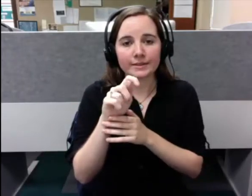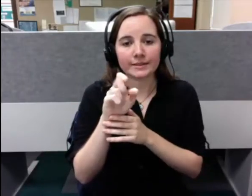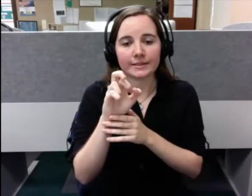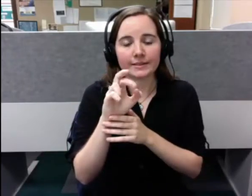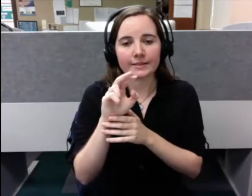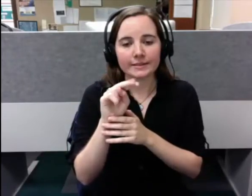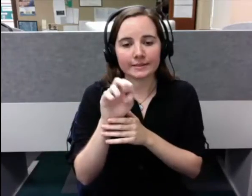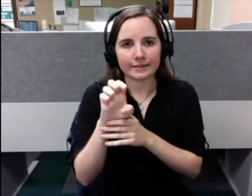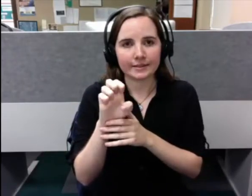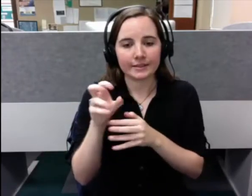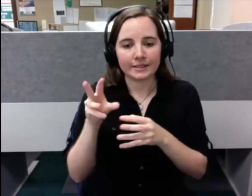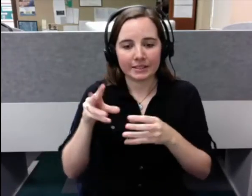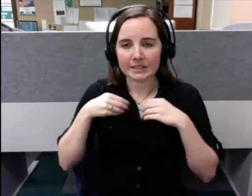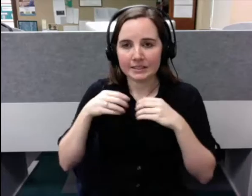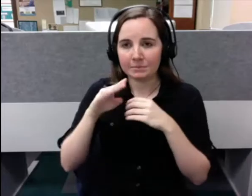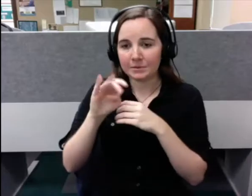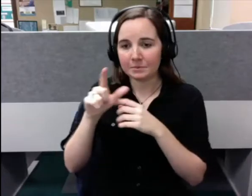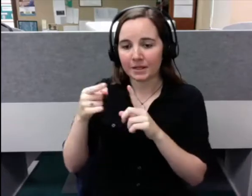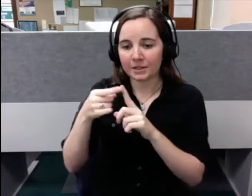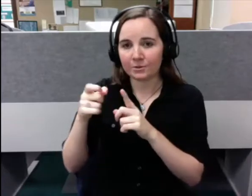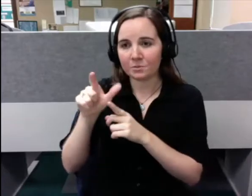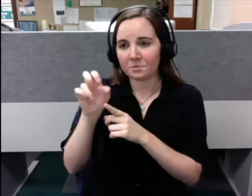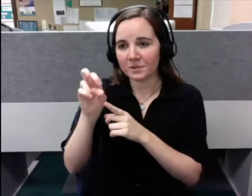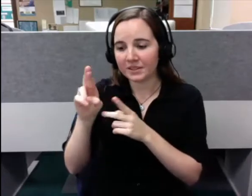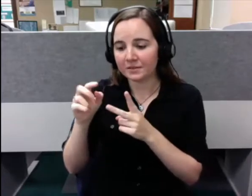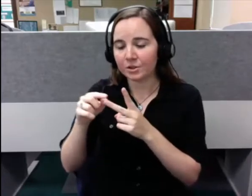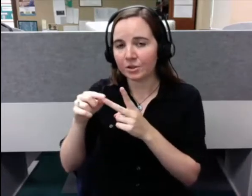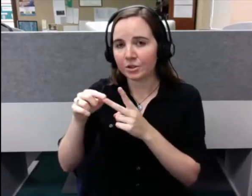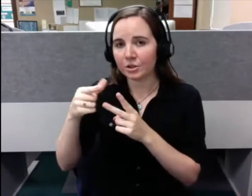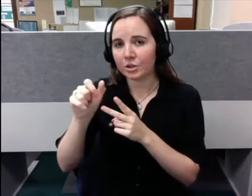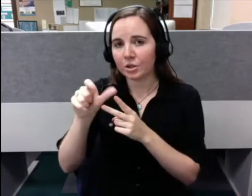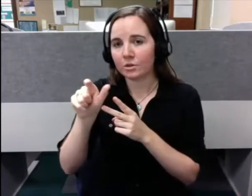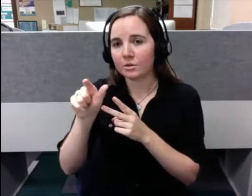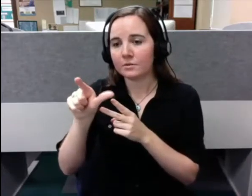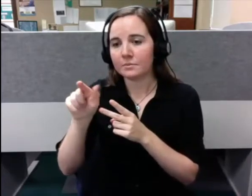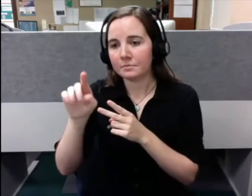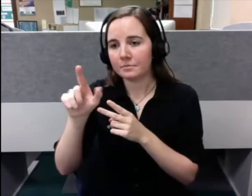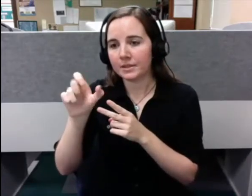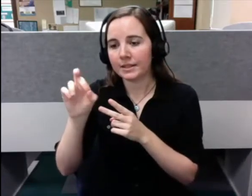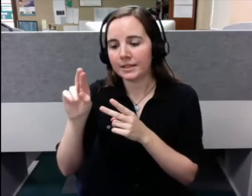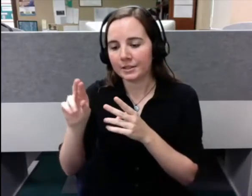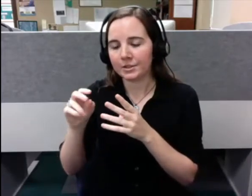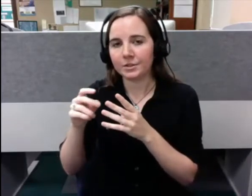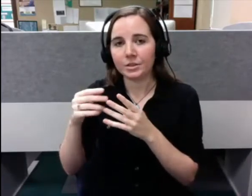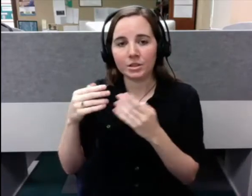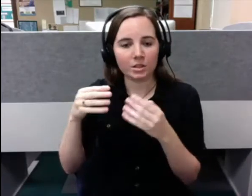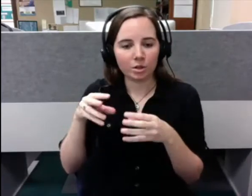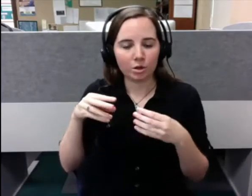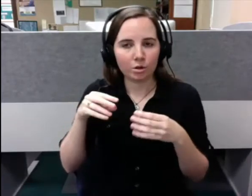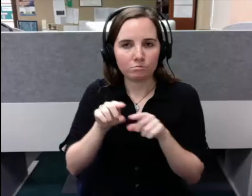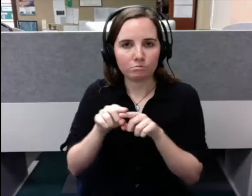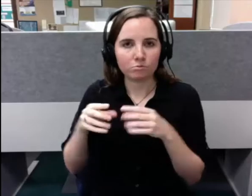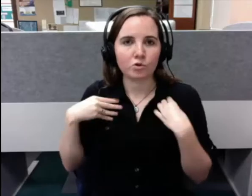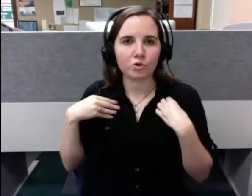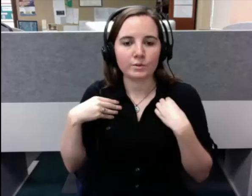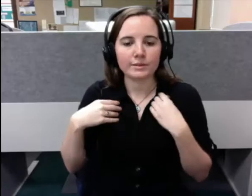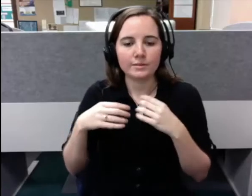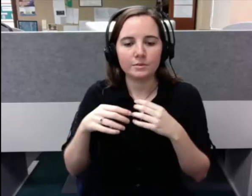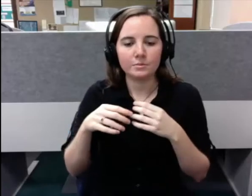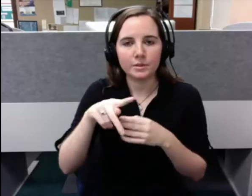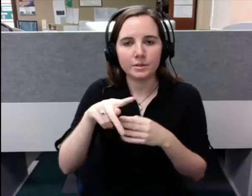bile from the liver and the gallbladder, and it will also receive a chemical called pancreatic juice through special ducts from the pancreas.